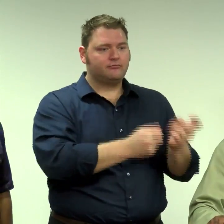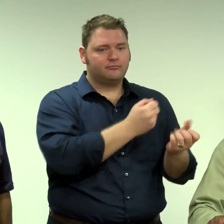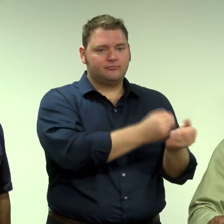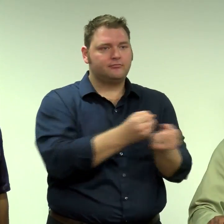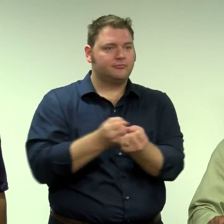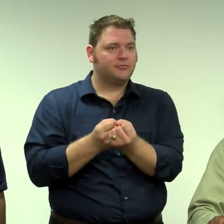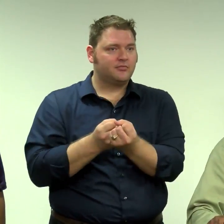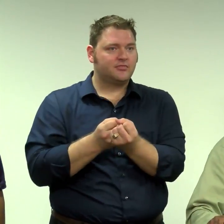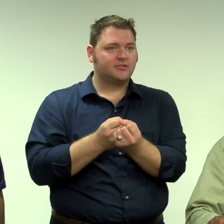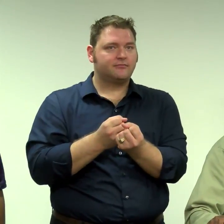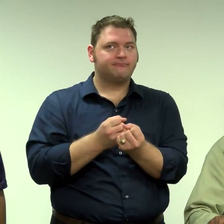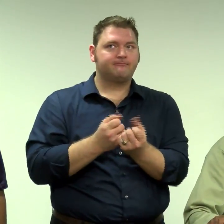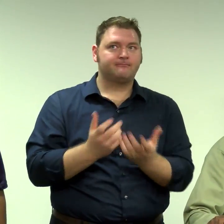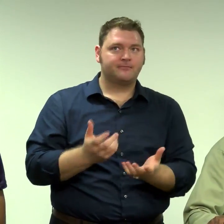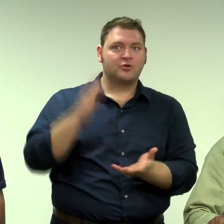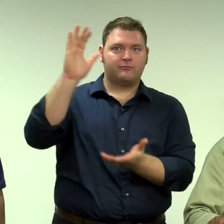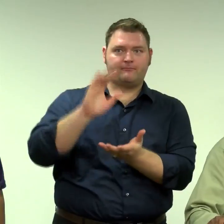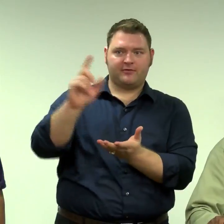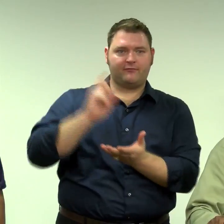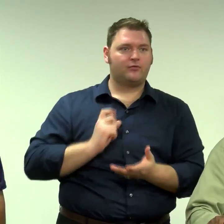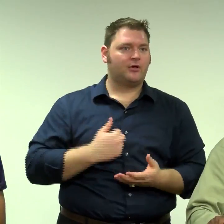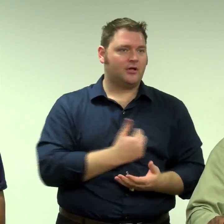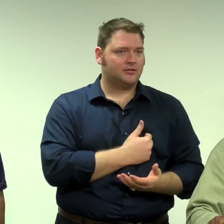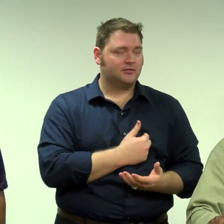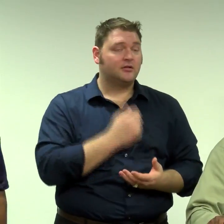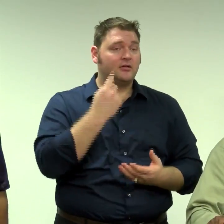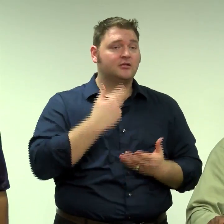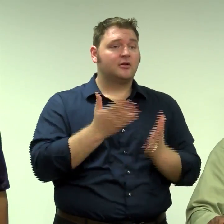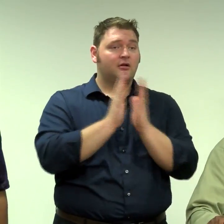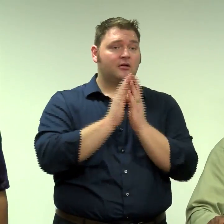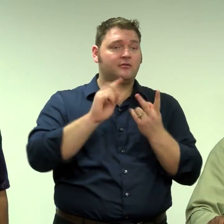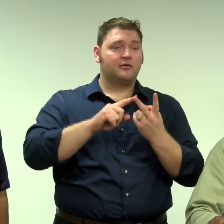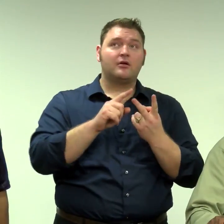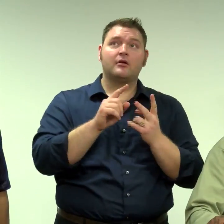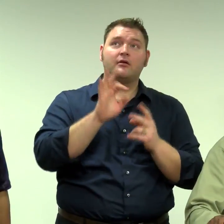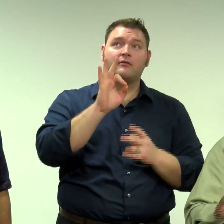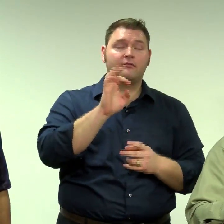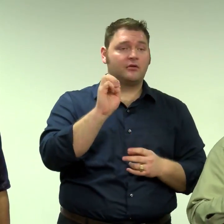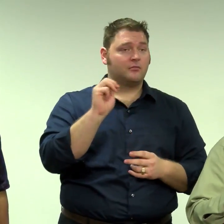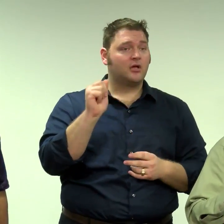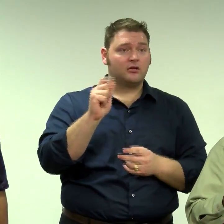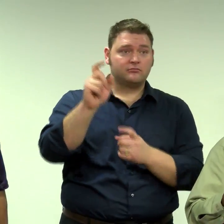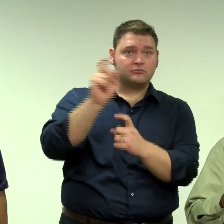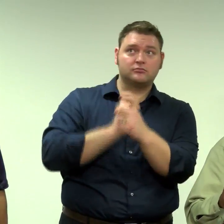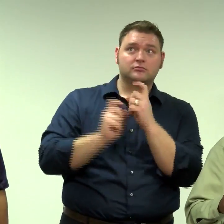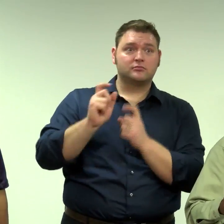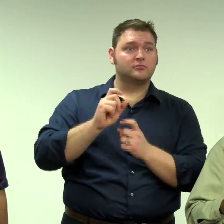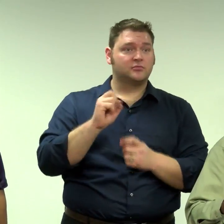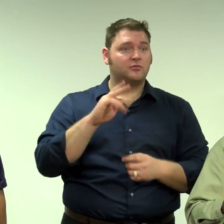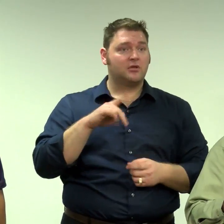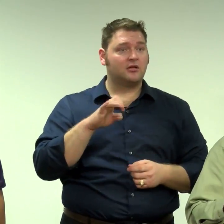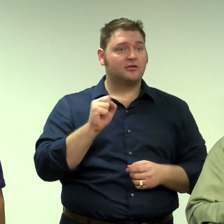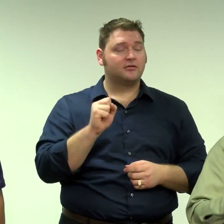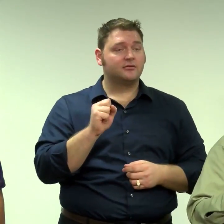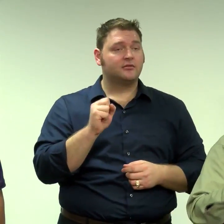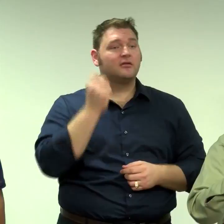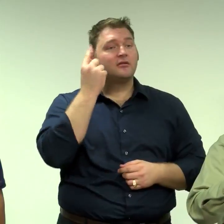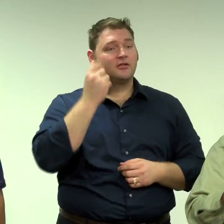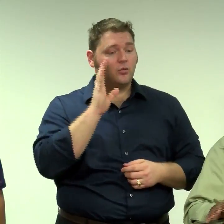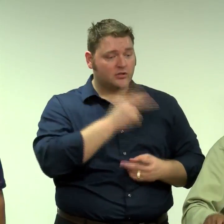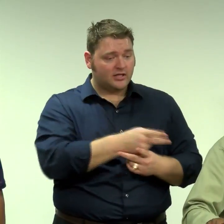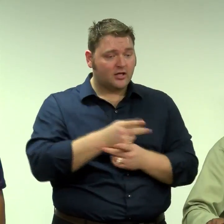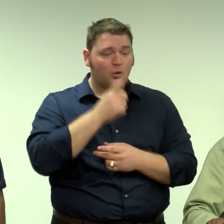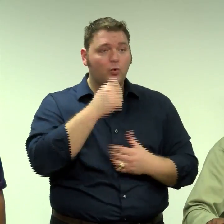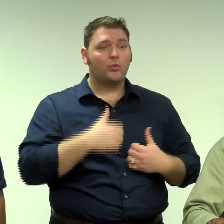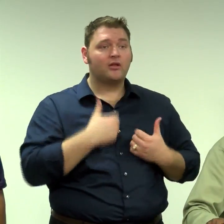made an additional request on FEMA for additional supplies, and we're going to try not only to take care of people in the shelters, but assist